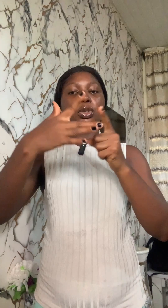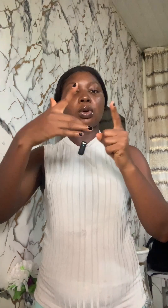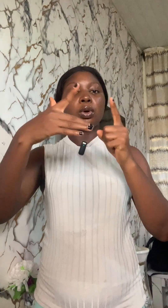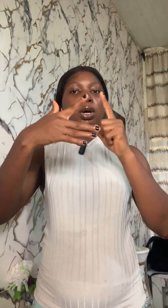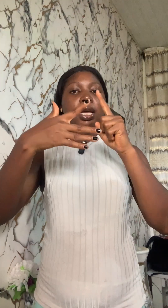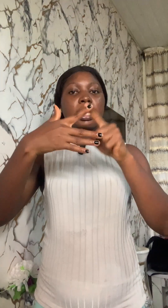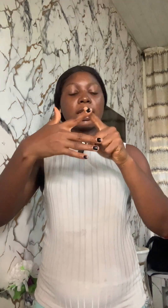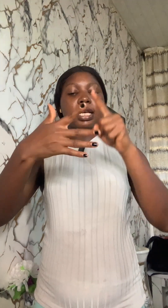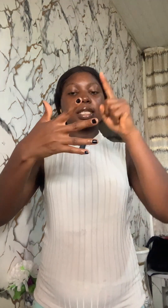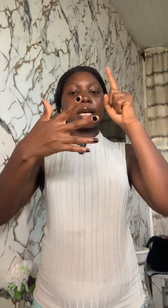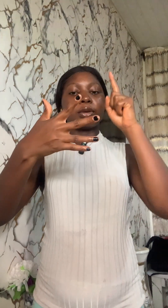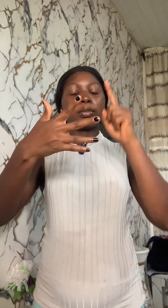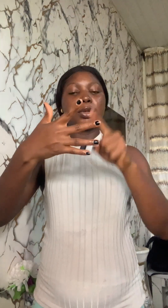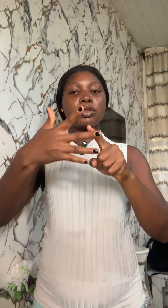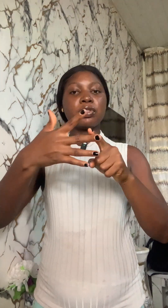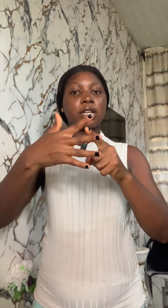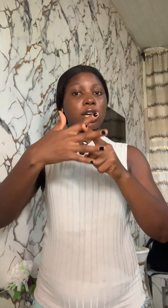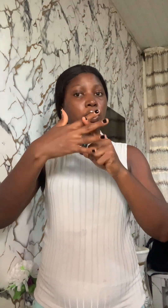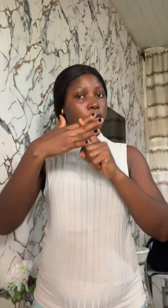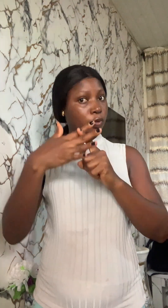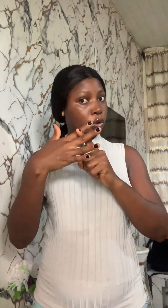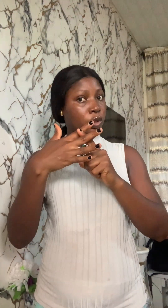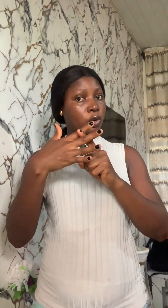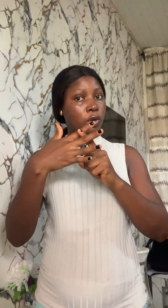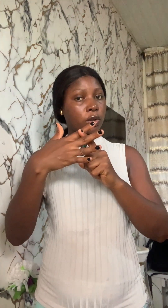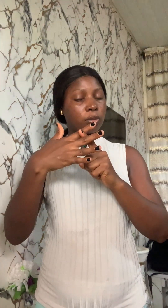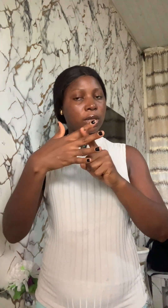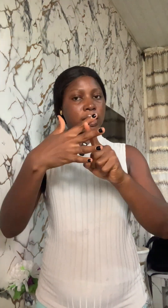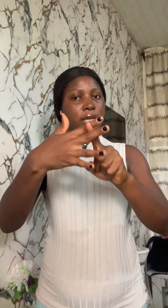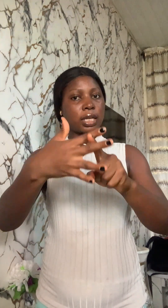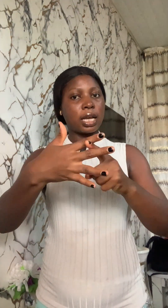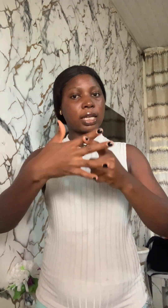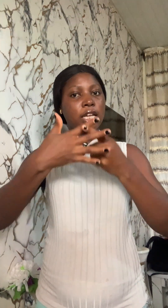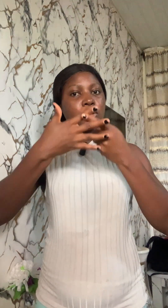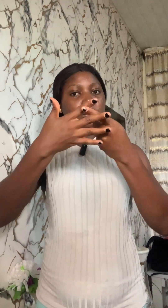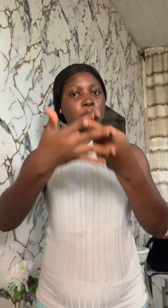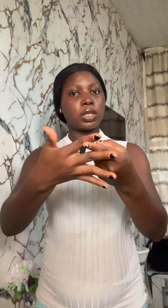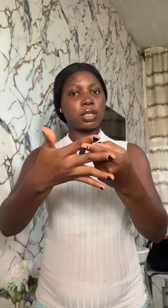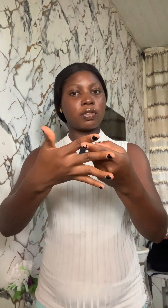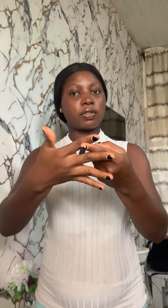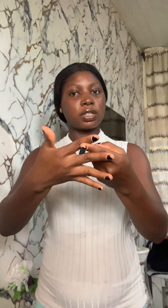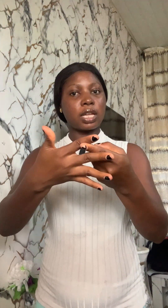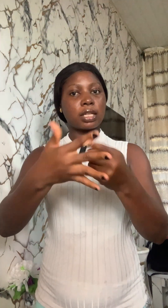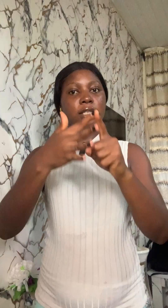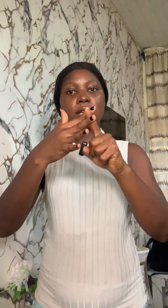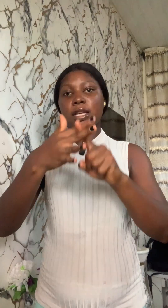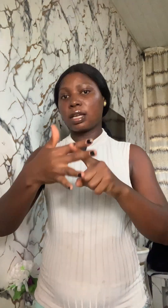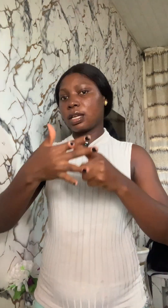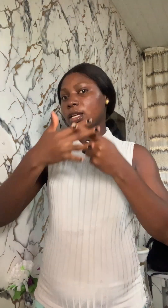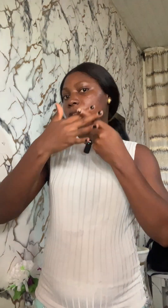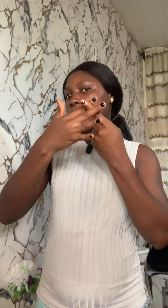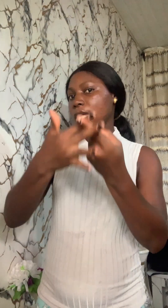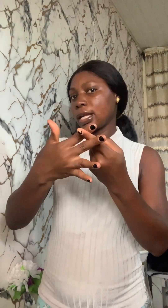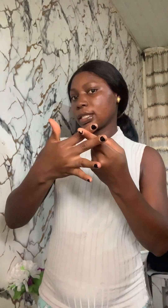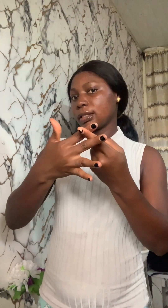your index and your middle finger in your non-dominant hand, and then you do this for start. Start.